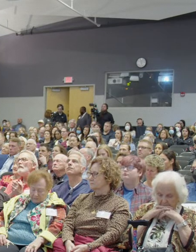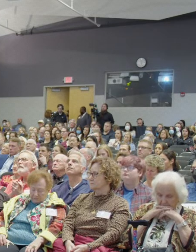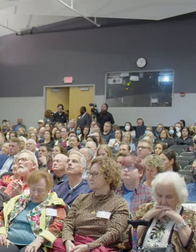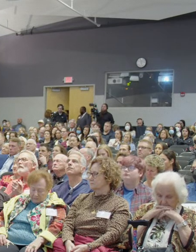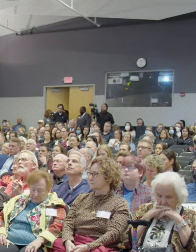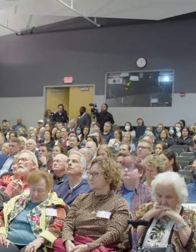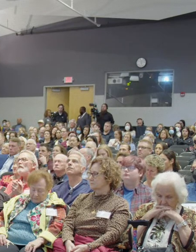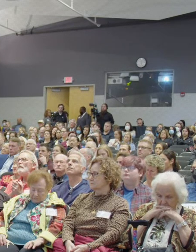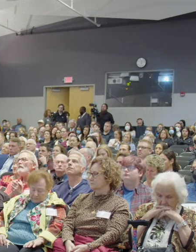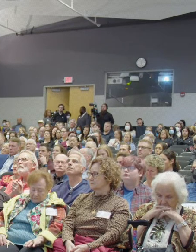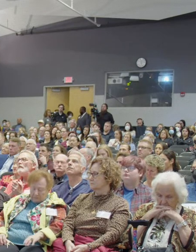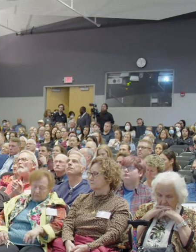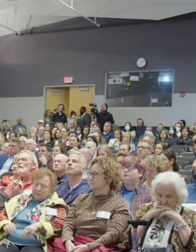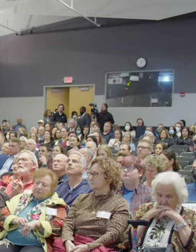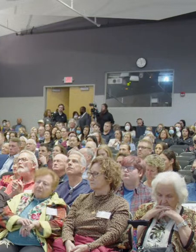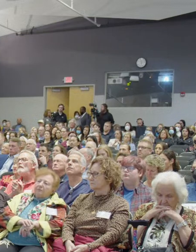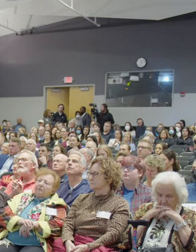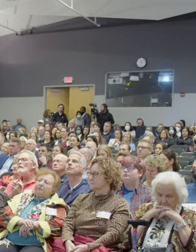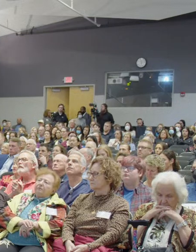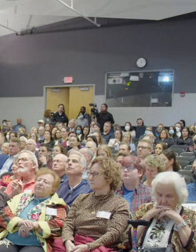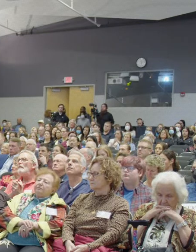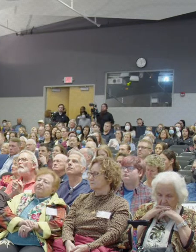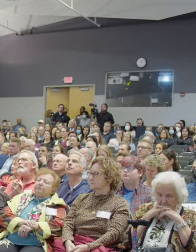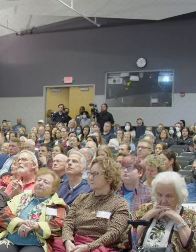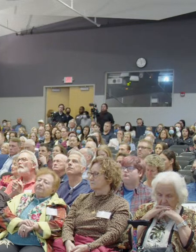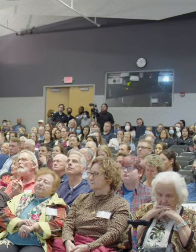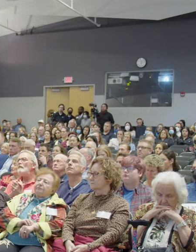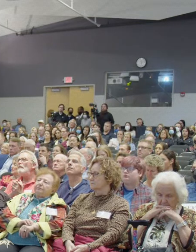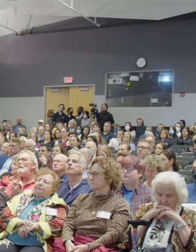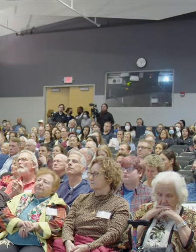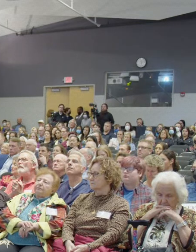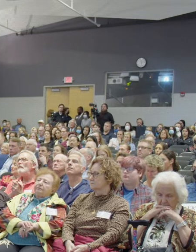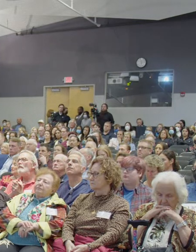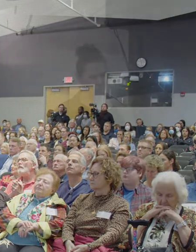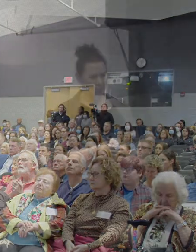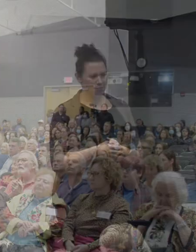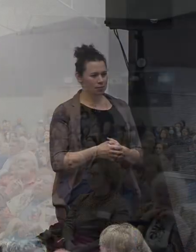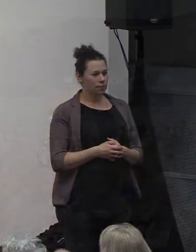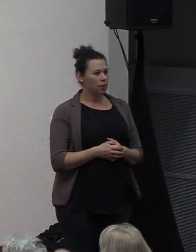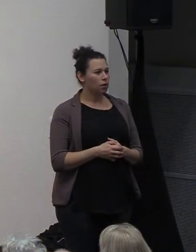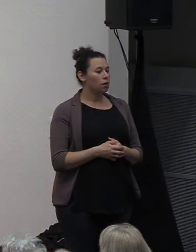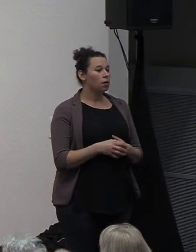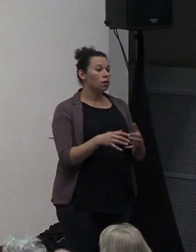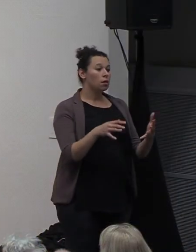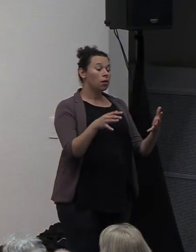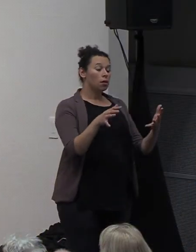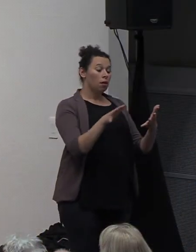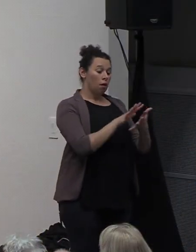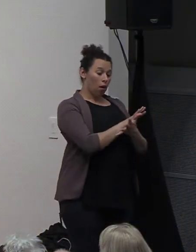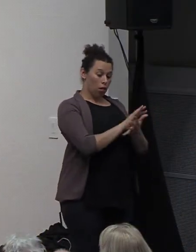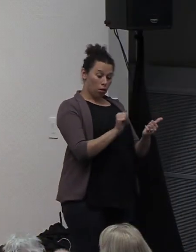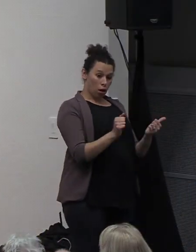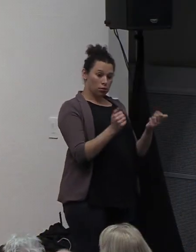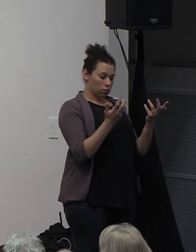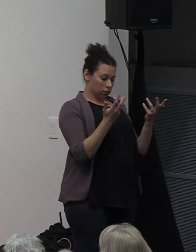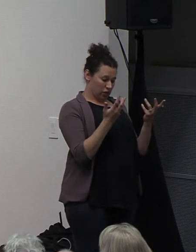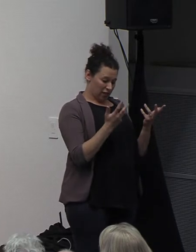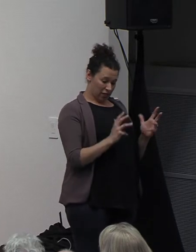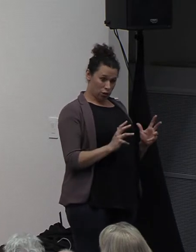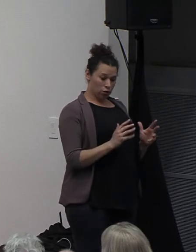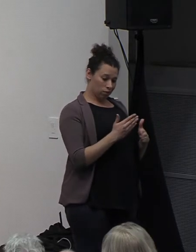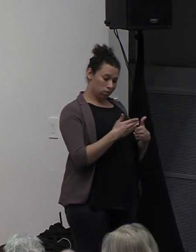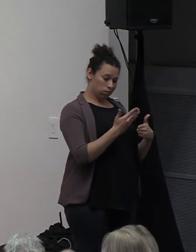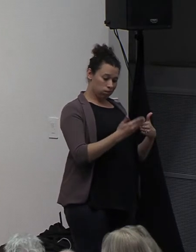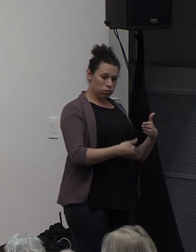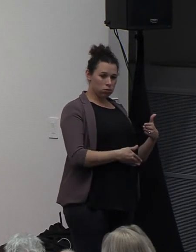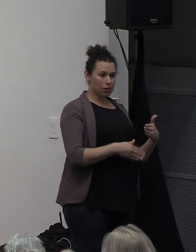pleased to welcome you to Washington University. In the aftermath of the Holocaust, St. Louis became home to